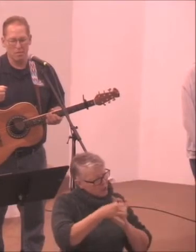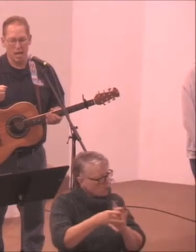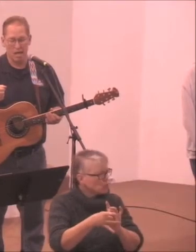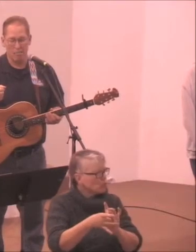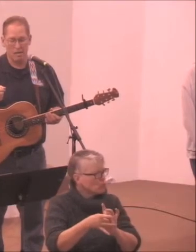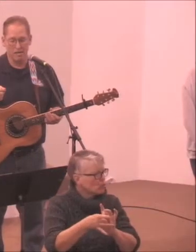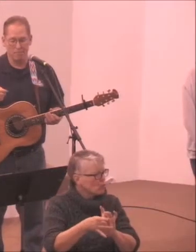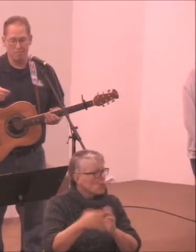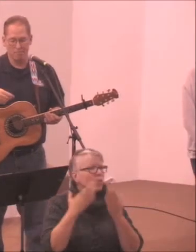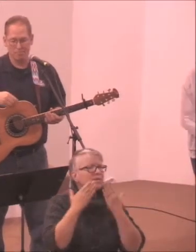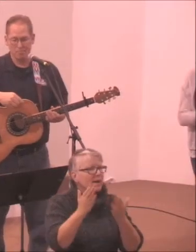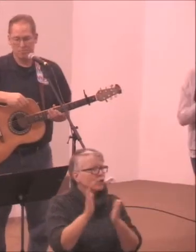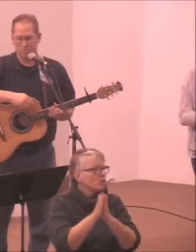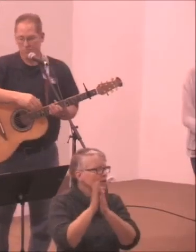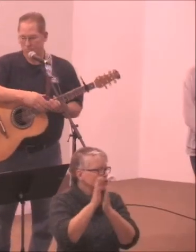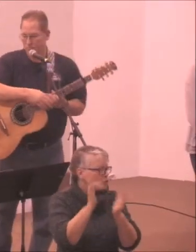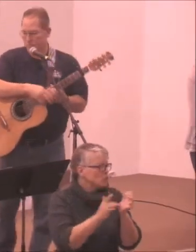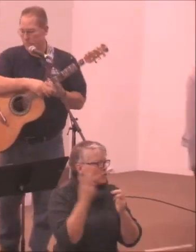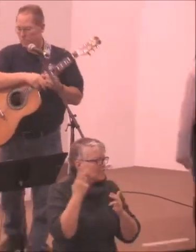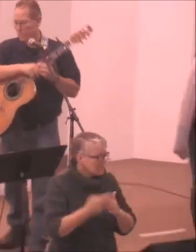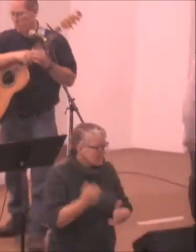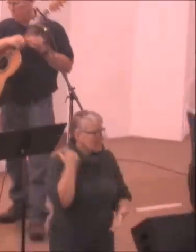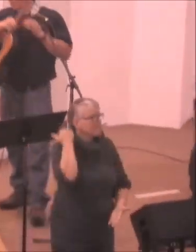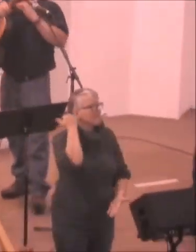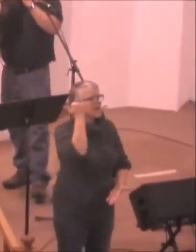name. Amen.